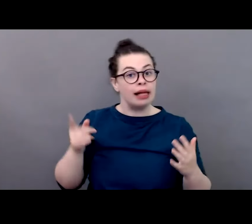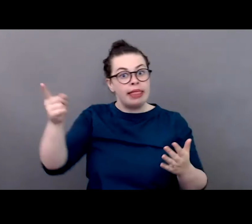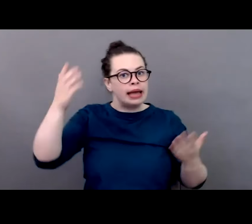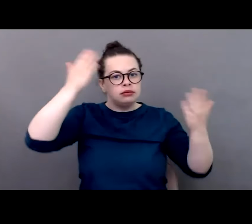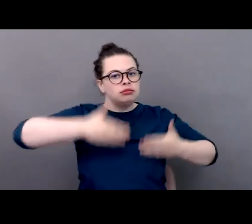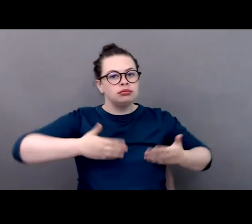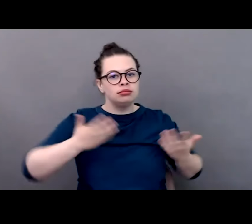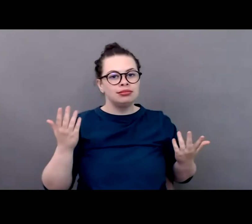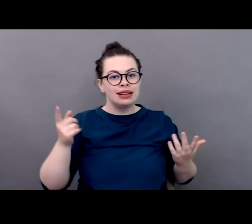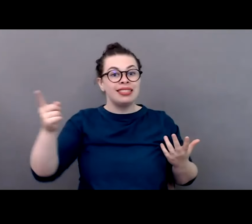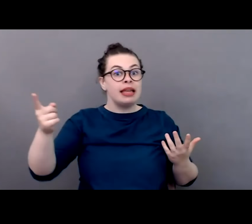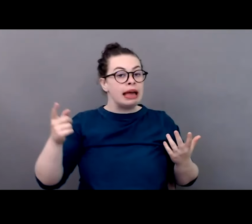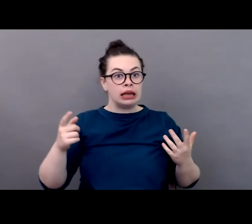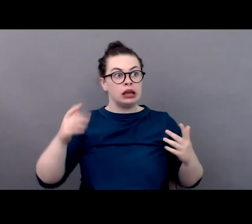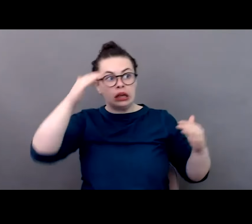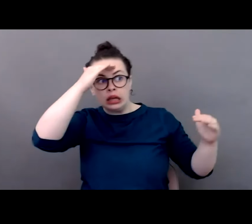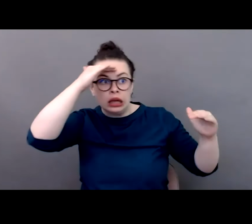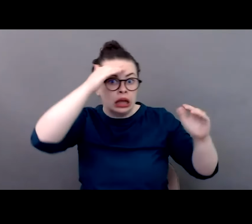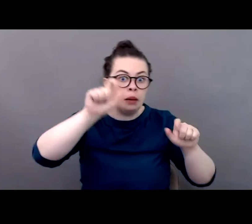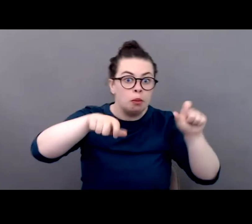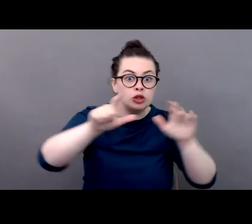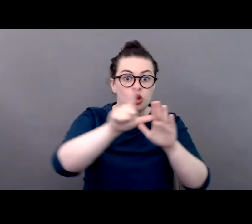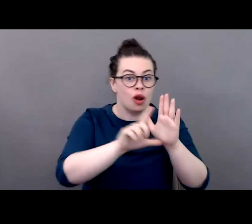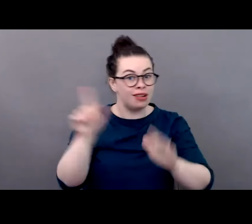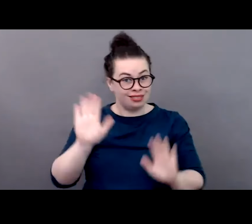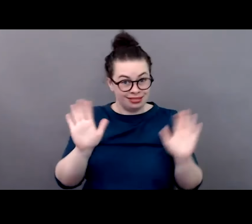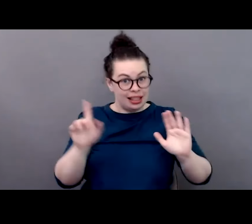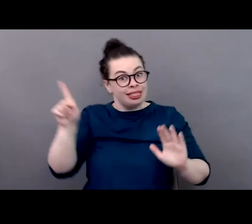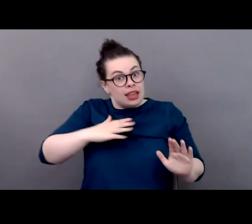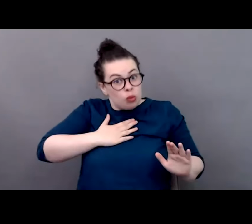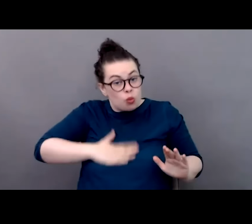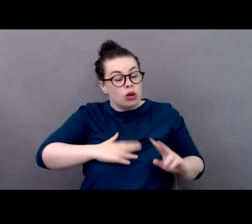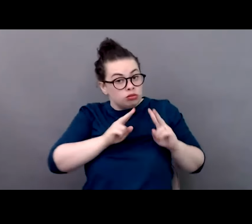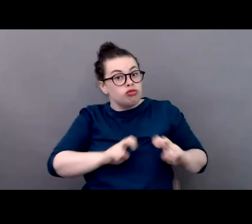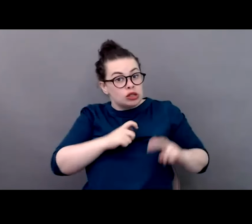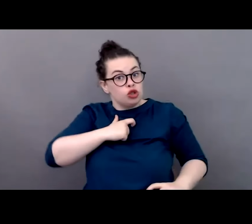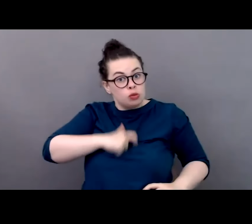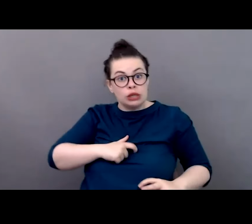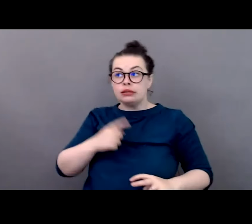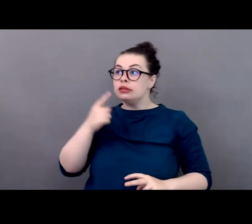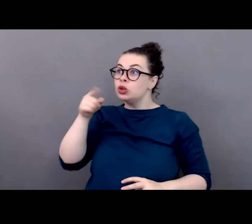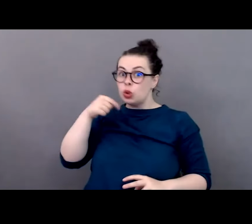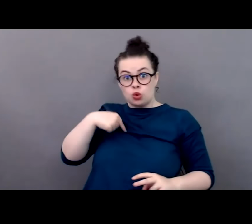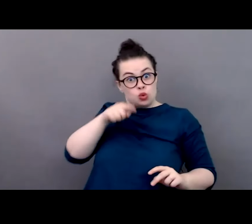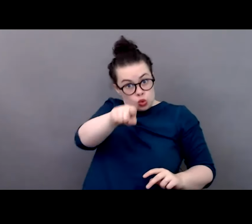for lawyers. You can be the one who finds the gap and offers a solution for that. So you can be involved. You can